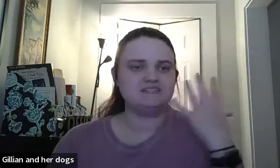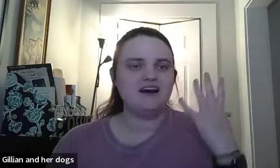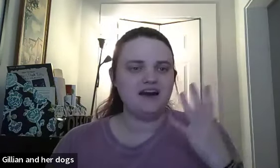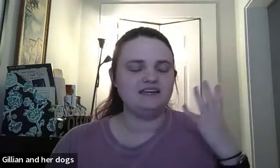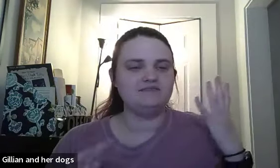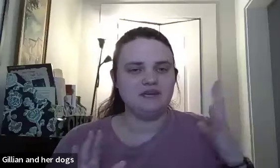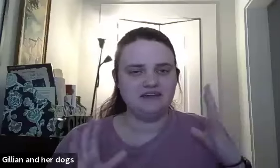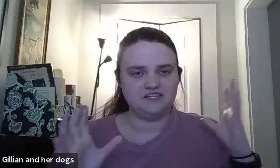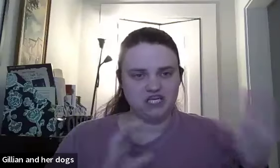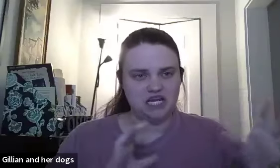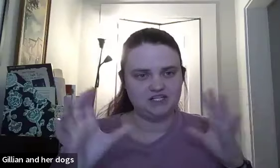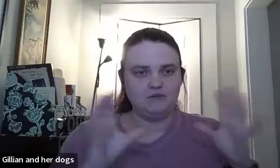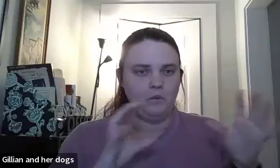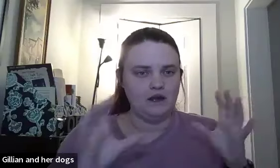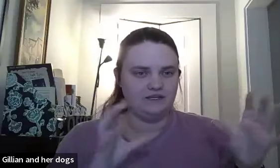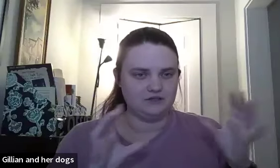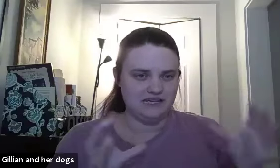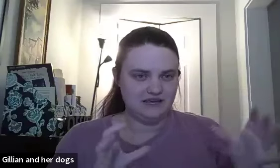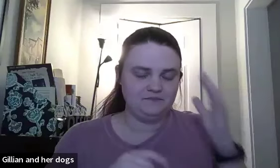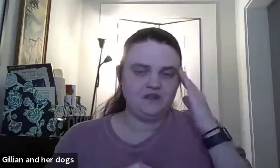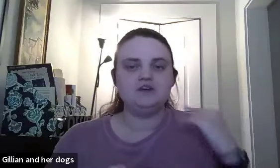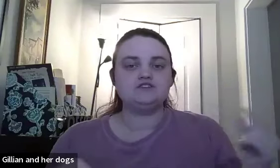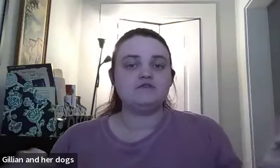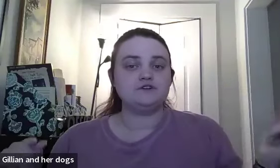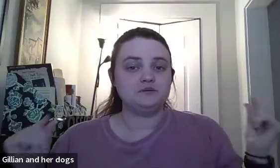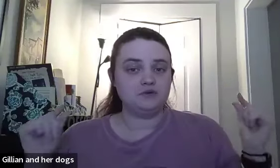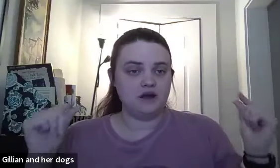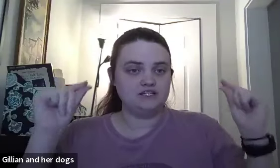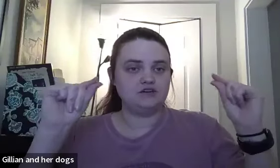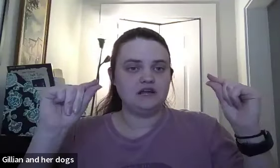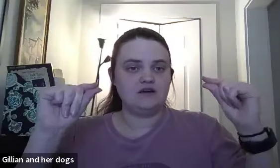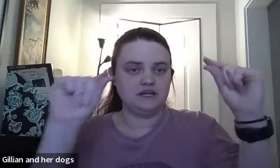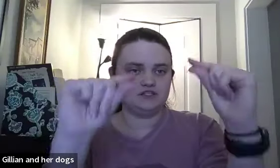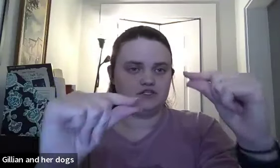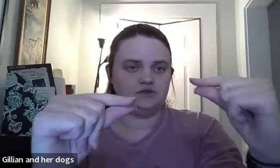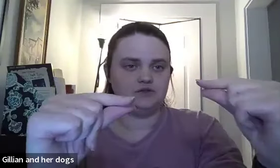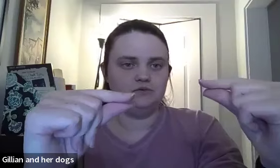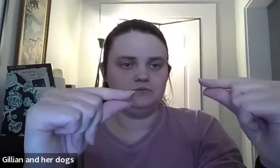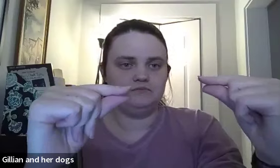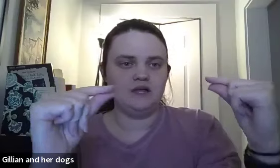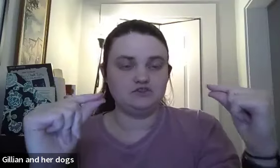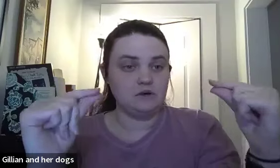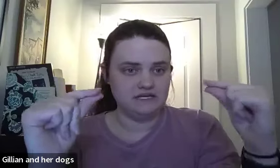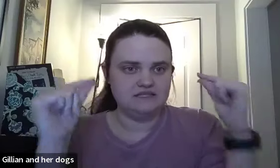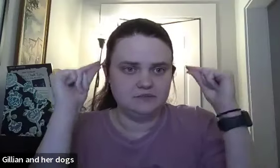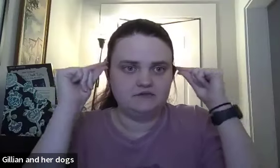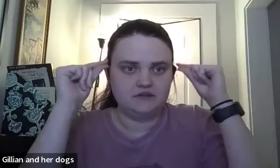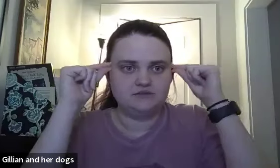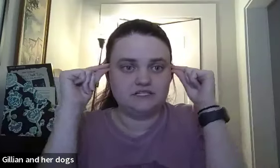expressions kind of make the change on what you're saying. So for surprise, you're going to have like two like 20s. Think about flat 20s.